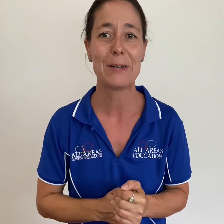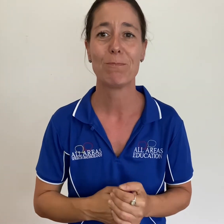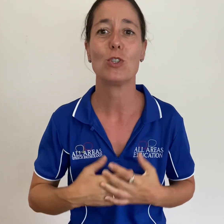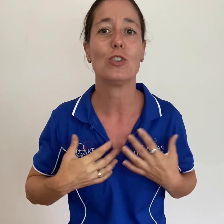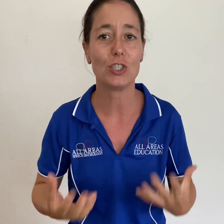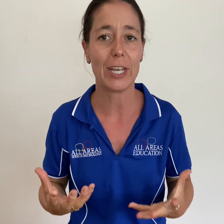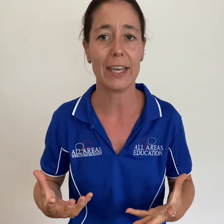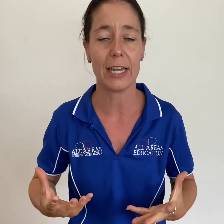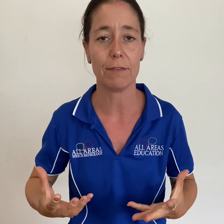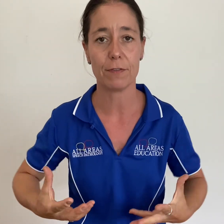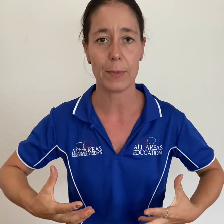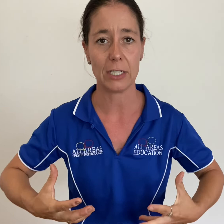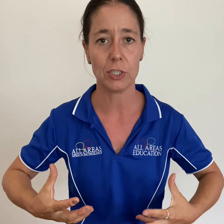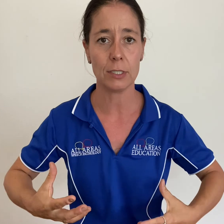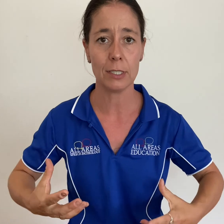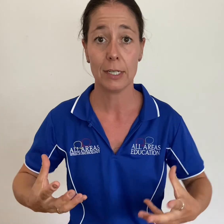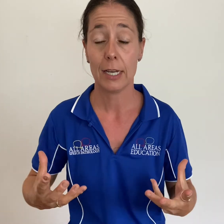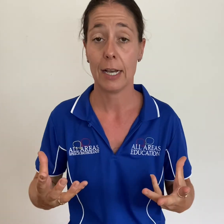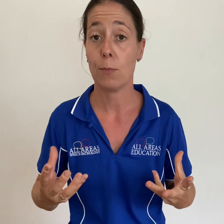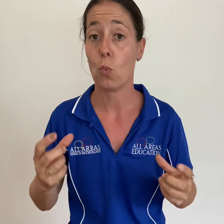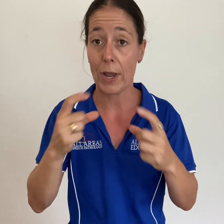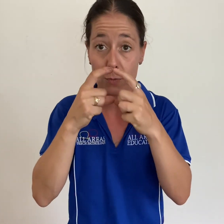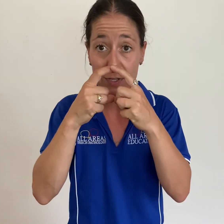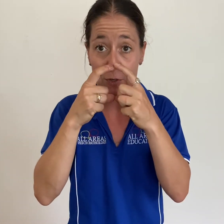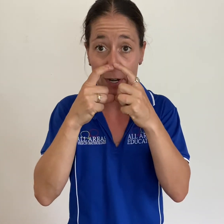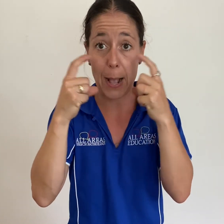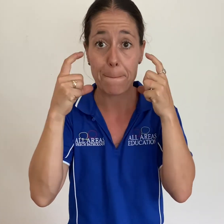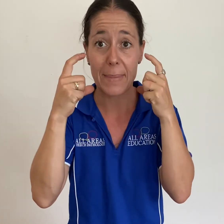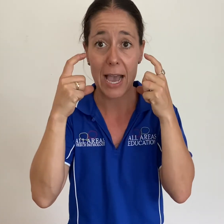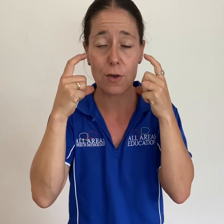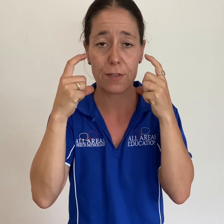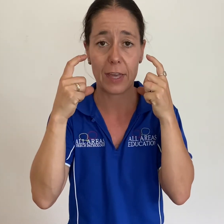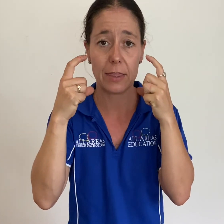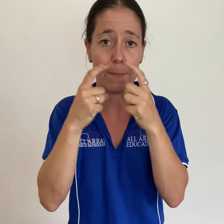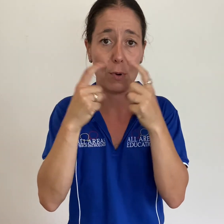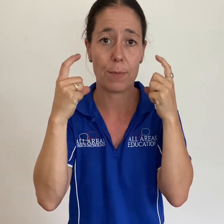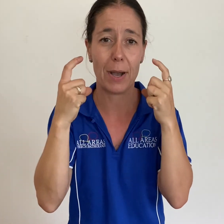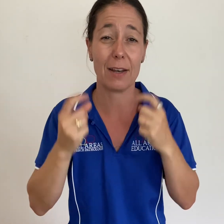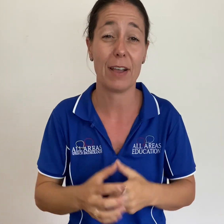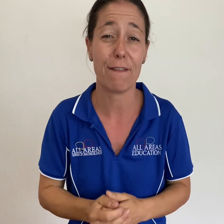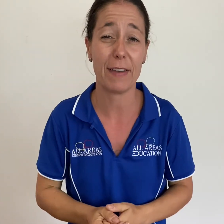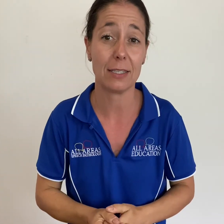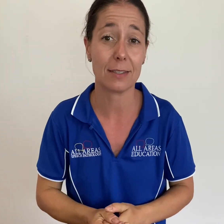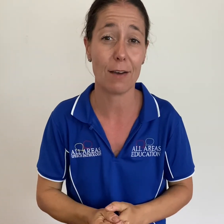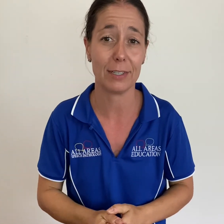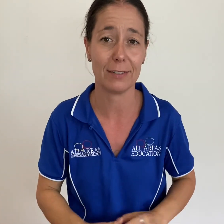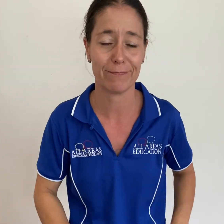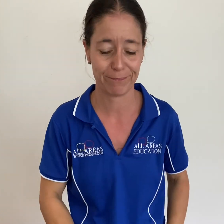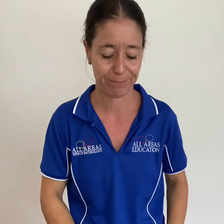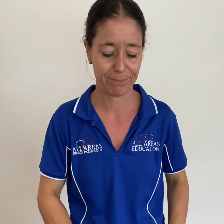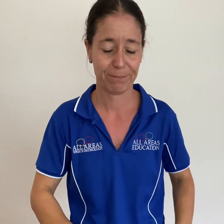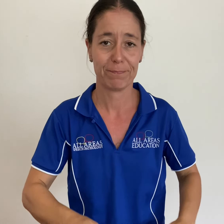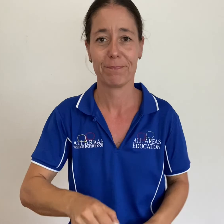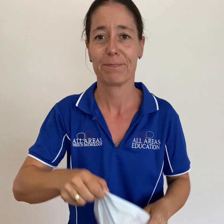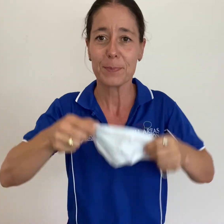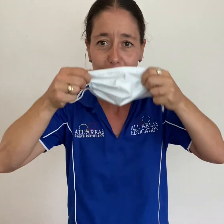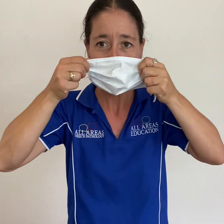to share that information when we've got our mouth and the bottom part of our face covered.